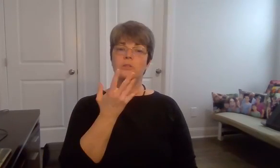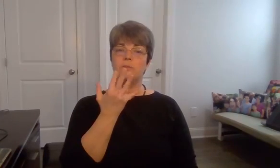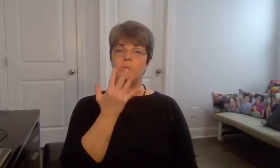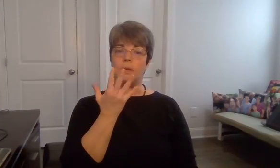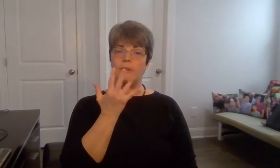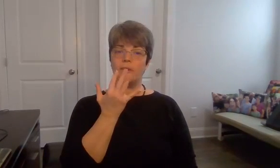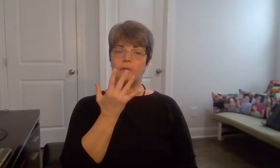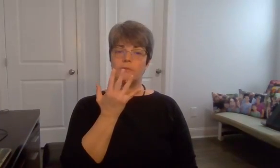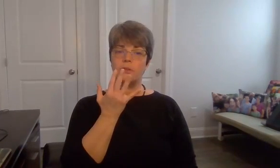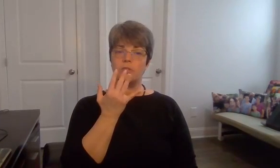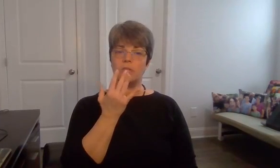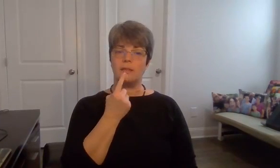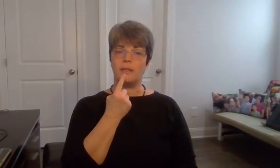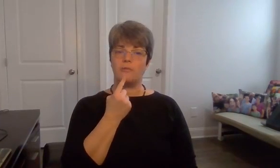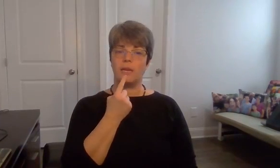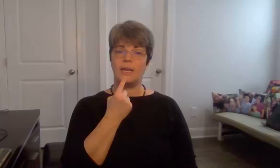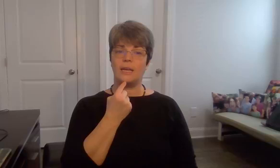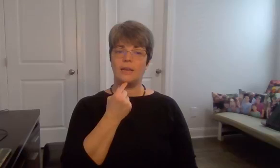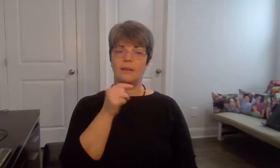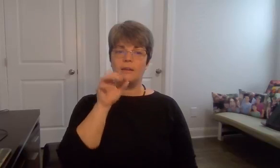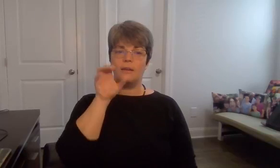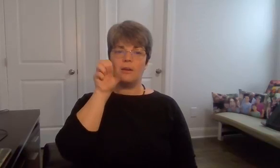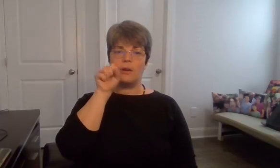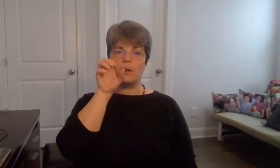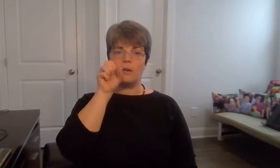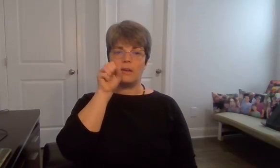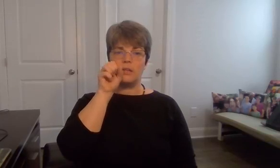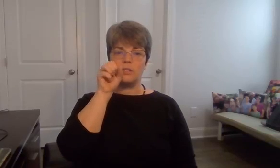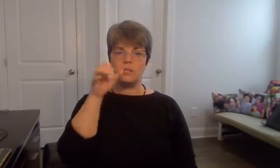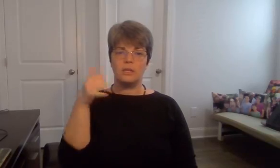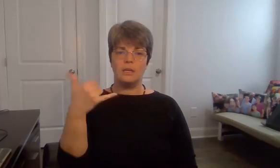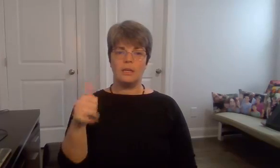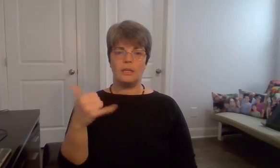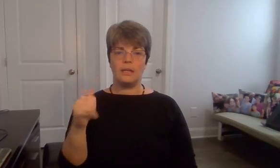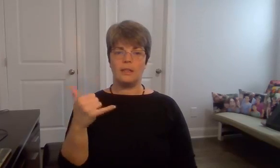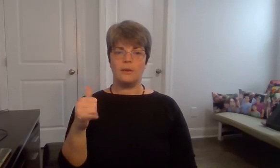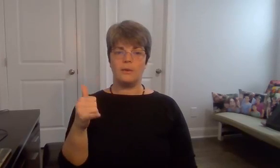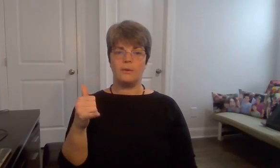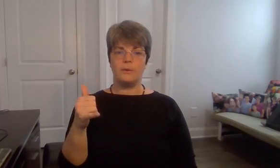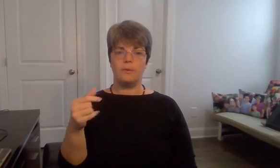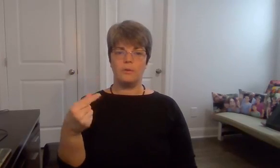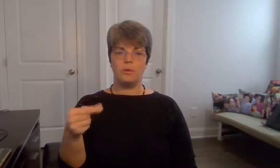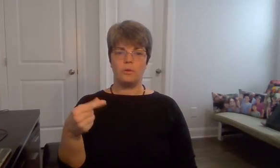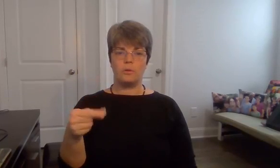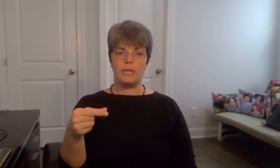Colors, wiggly fingers in front of your chin, like red, orange, yellow,